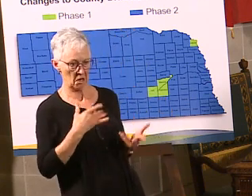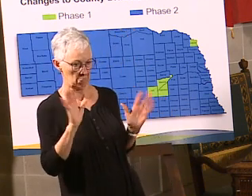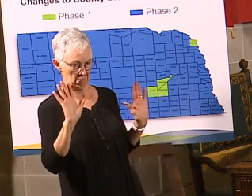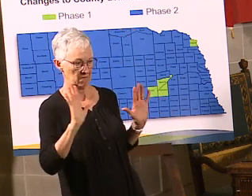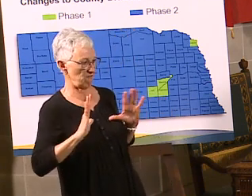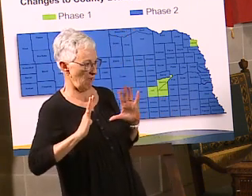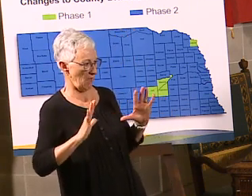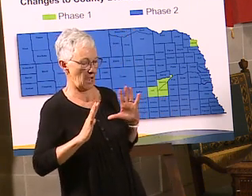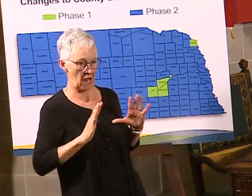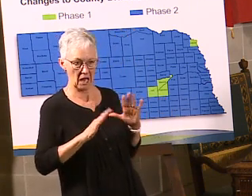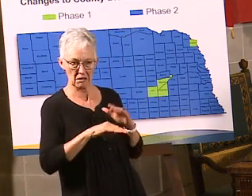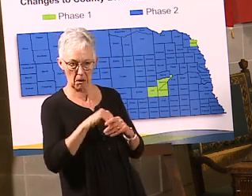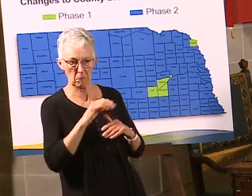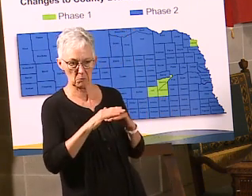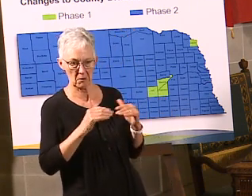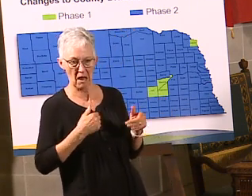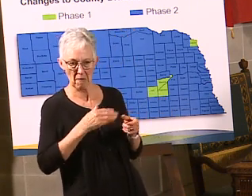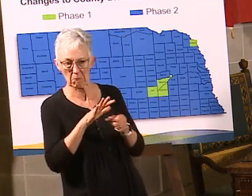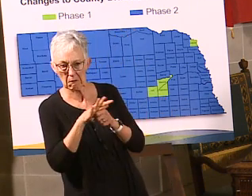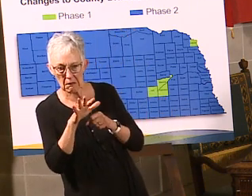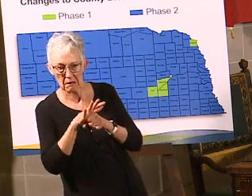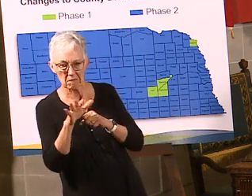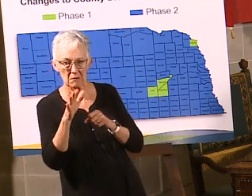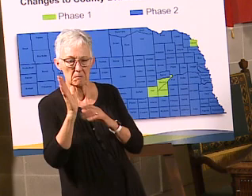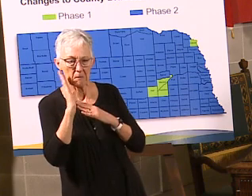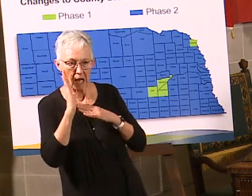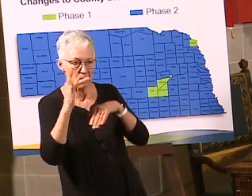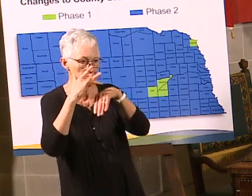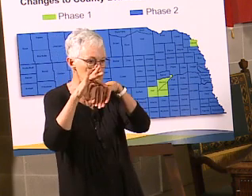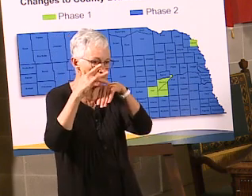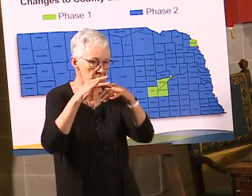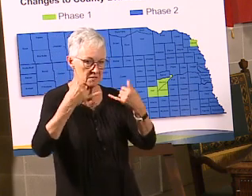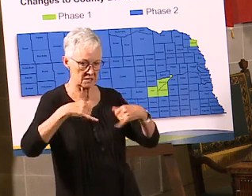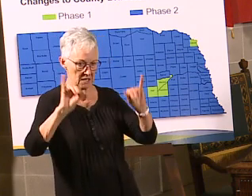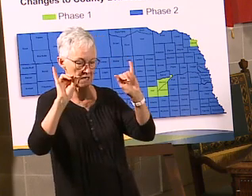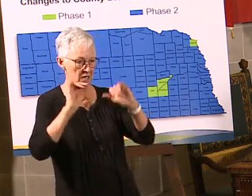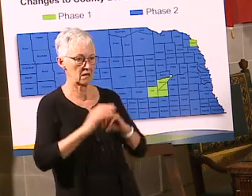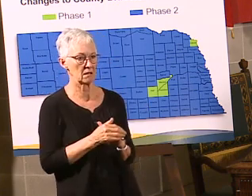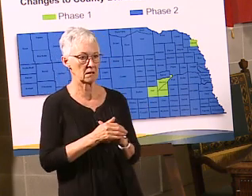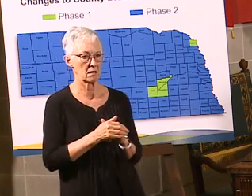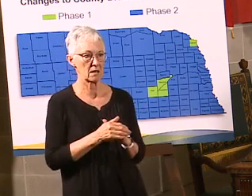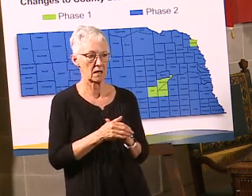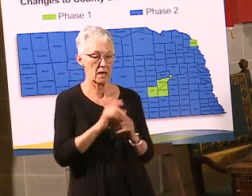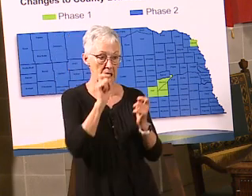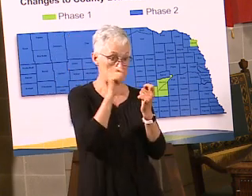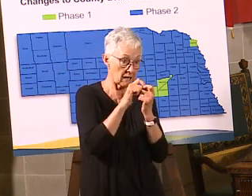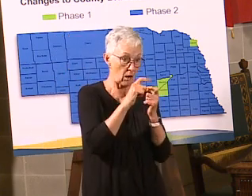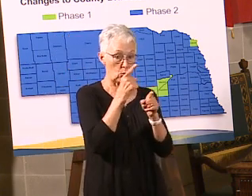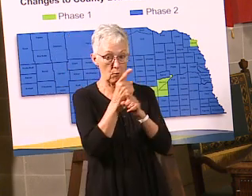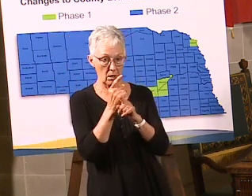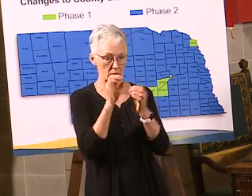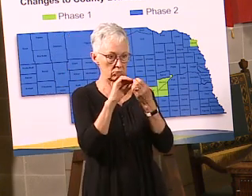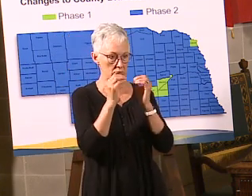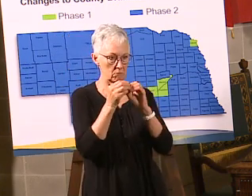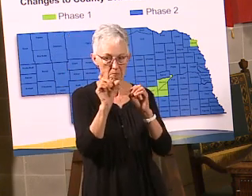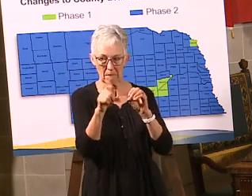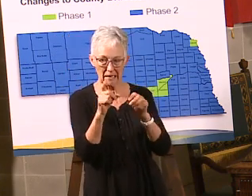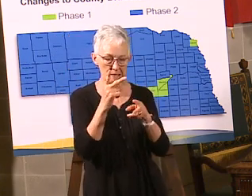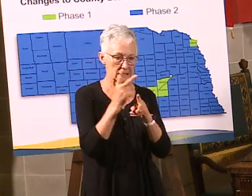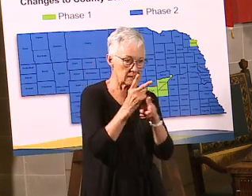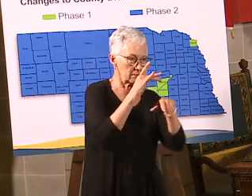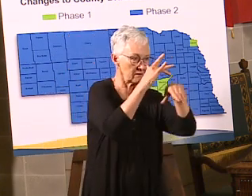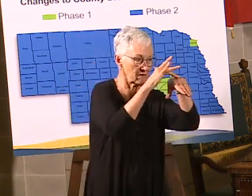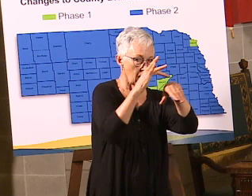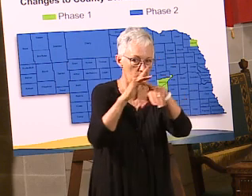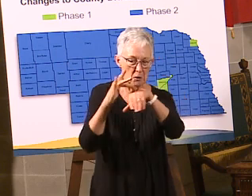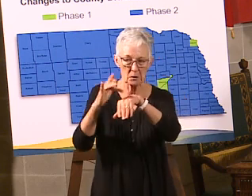know really what percentage of bed availability is the right number right now. We're working on that to